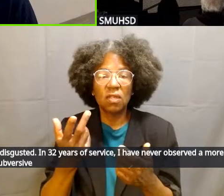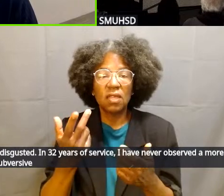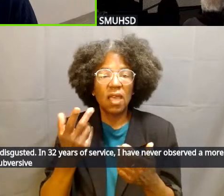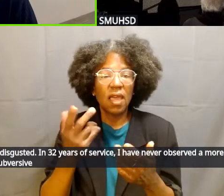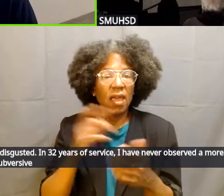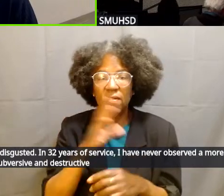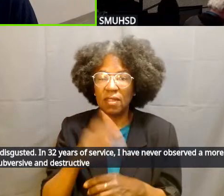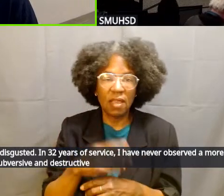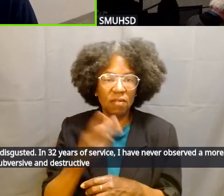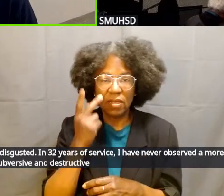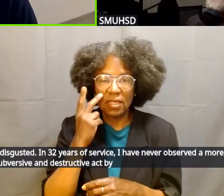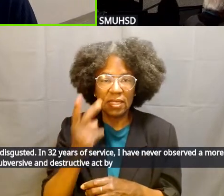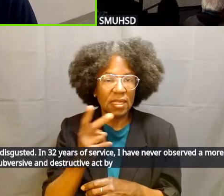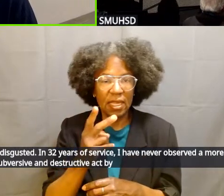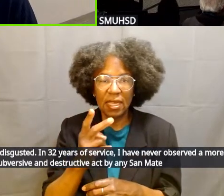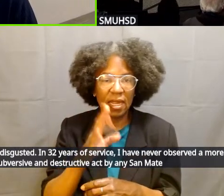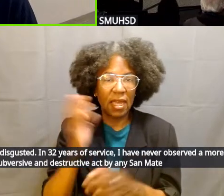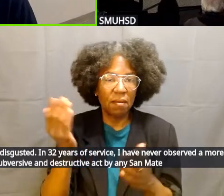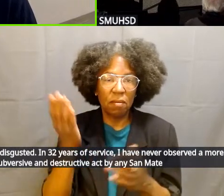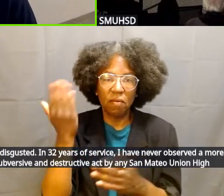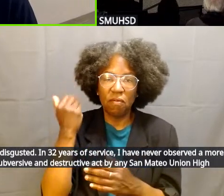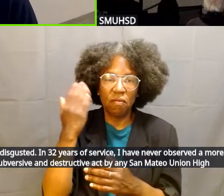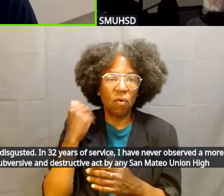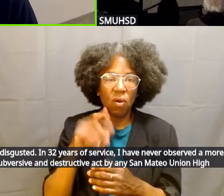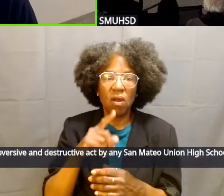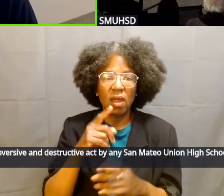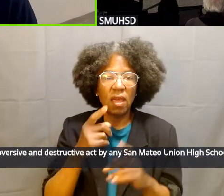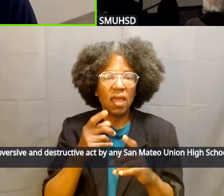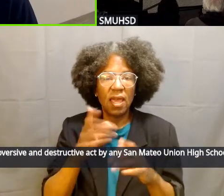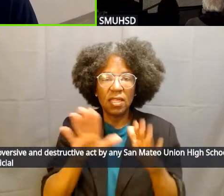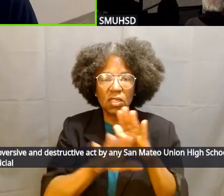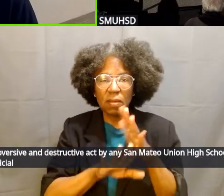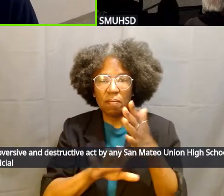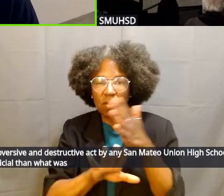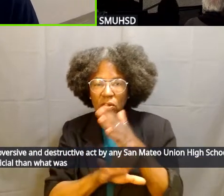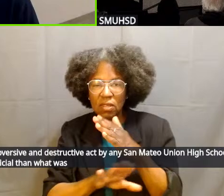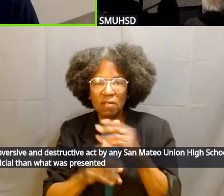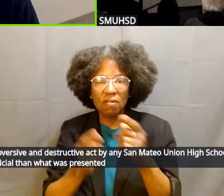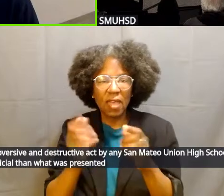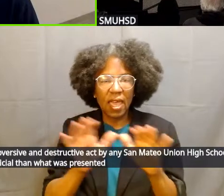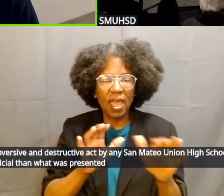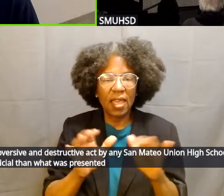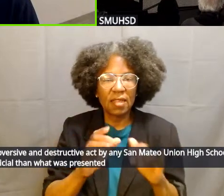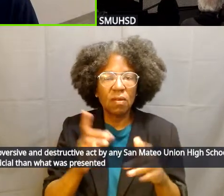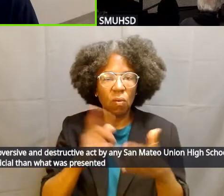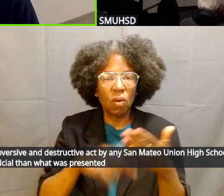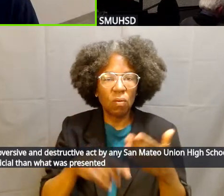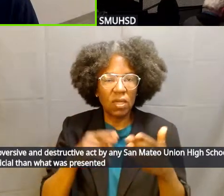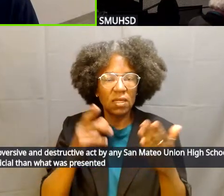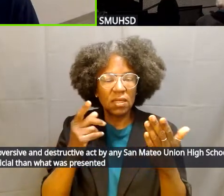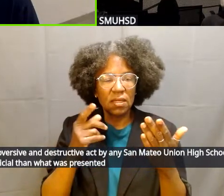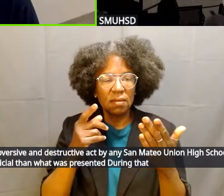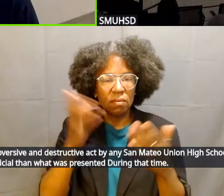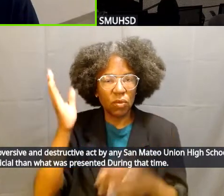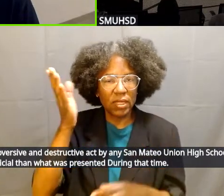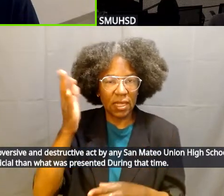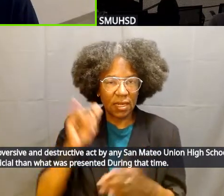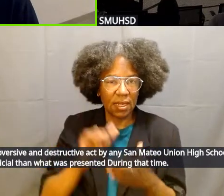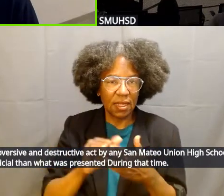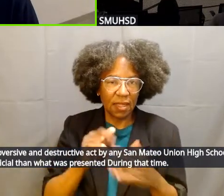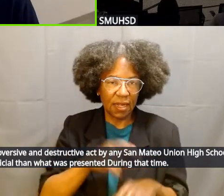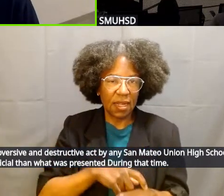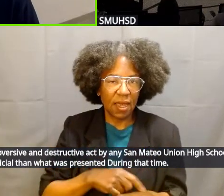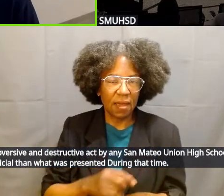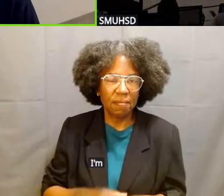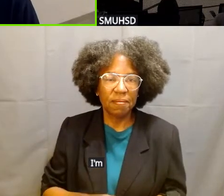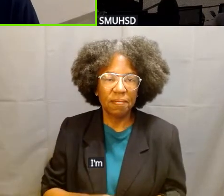by any San Mateo Union High School District official than what was presented during that time. I'm sure